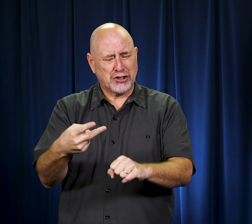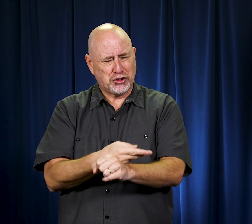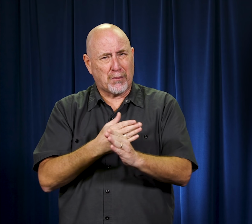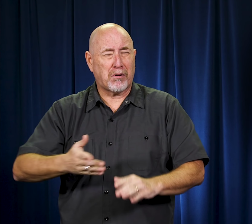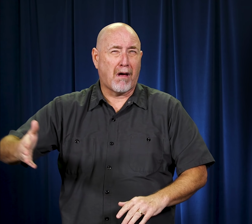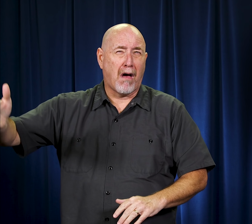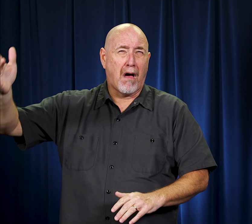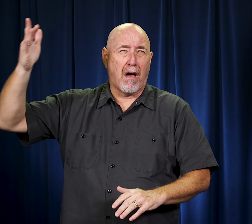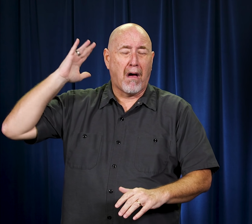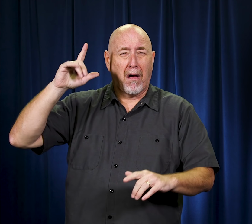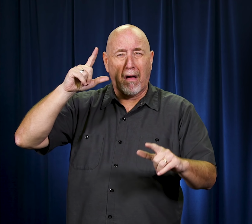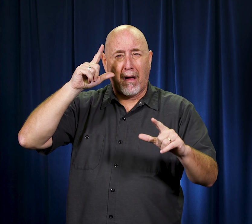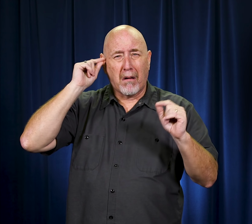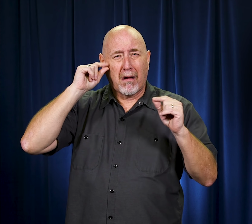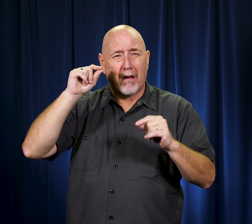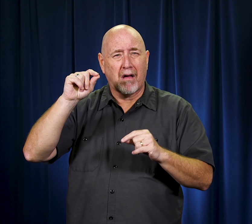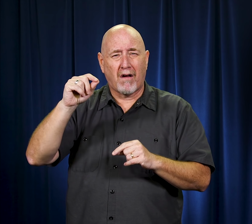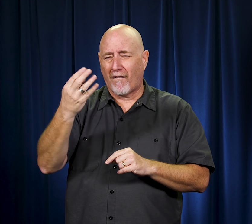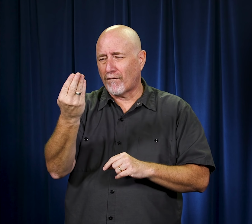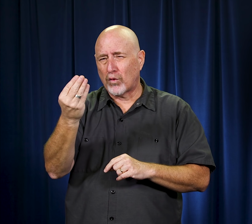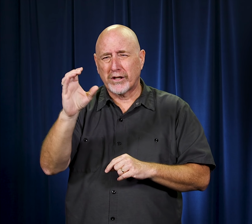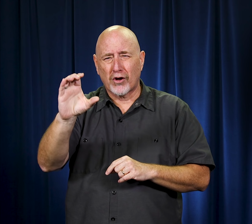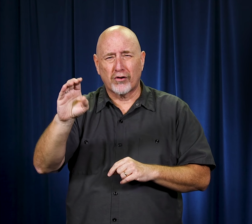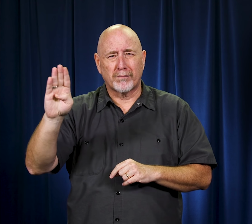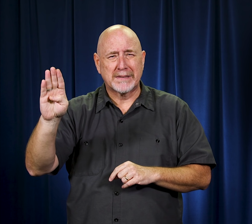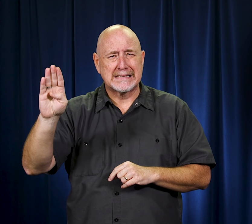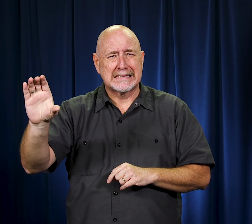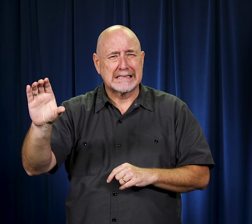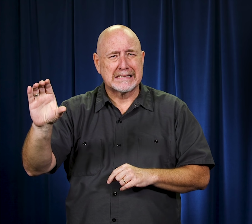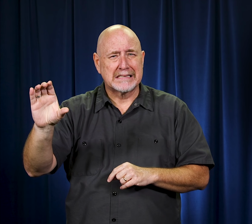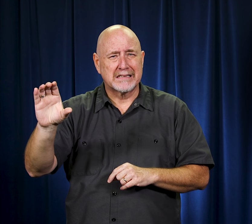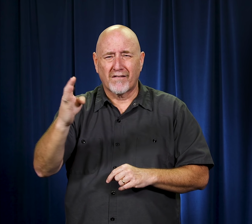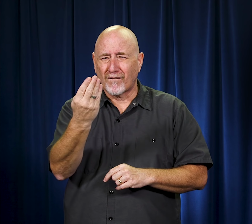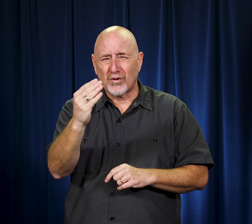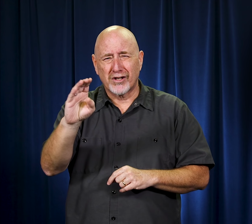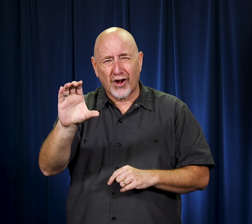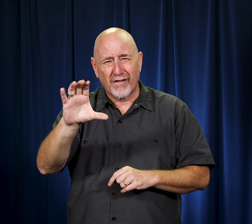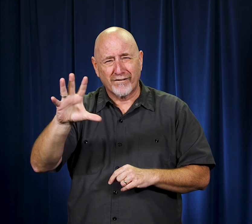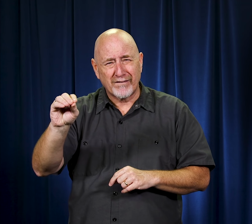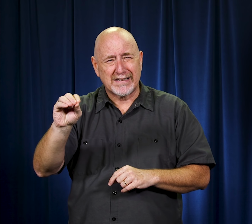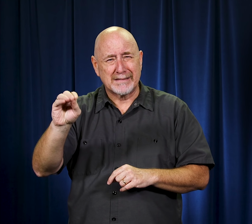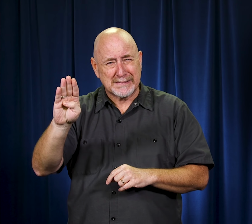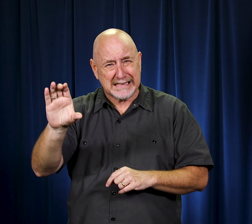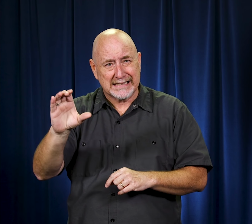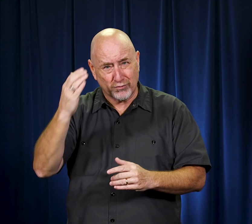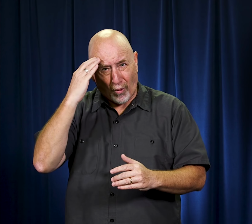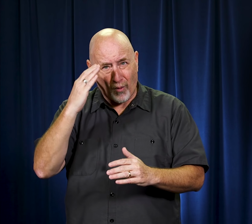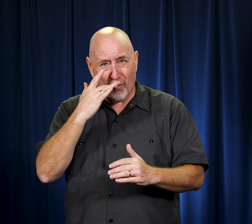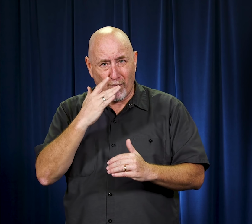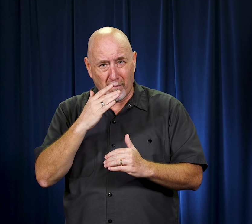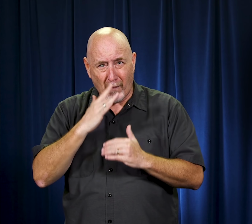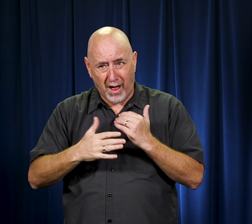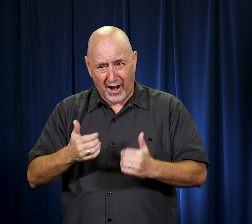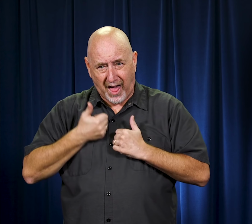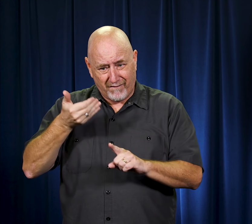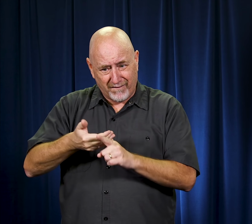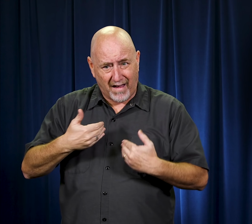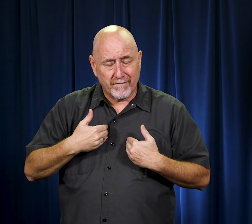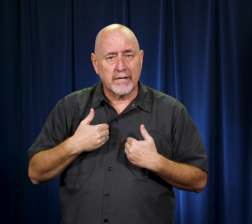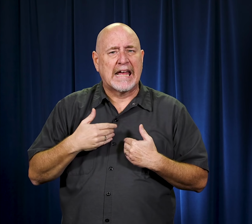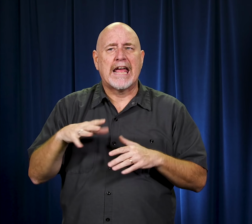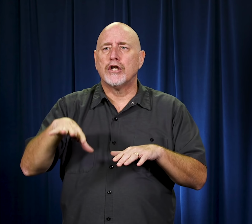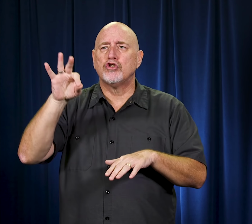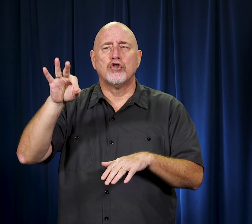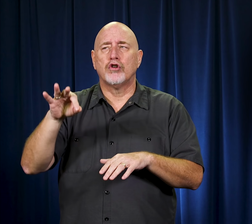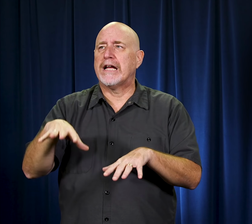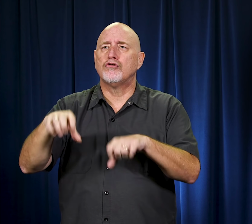like Moses in 1450 BC know that the life of the flesh is in the blood? It took the modern